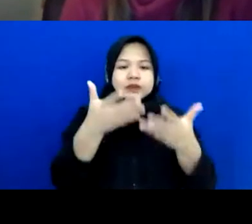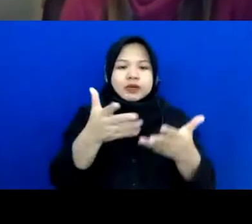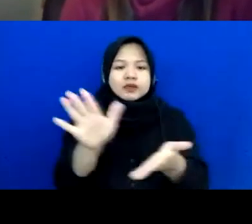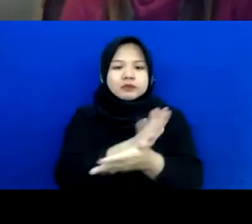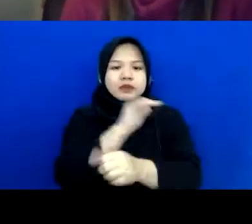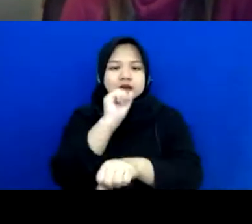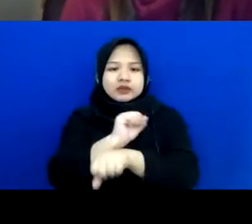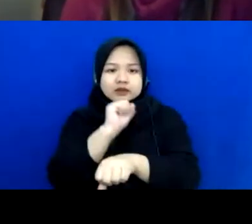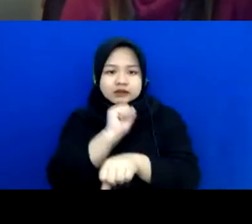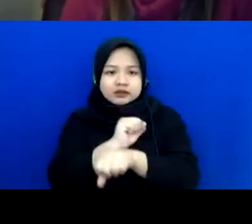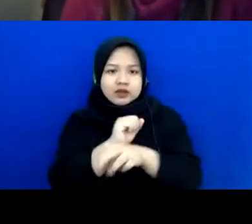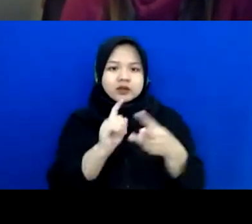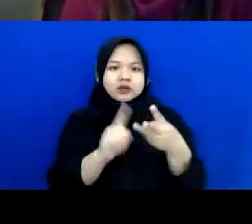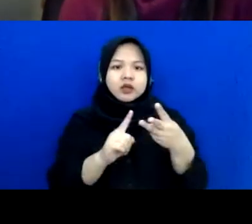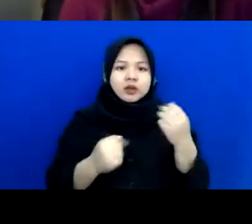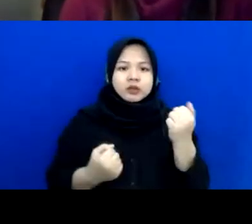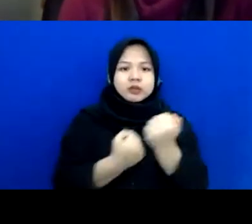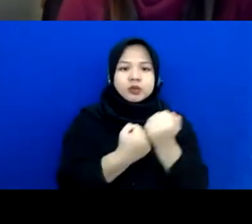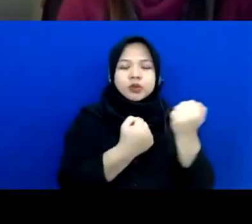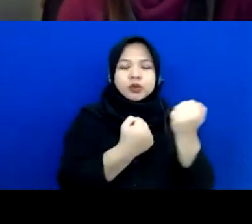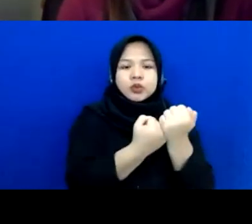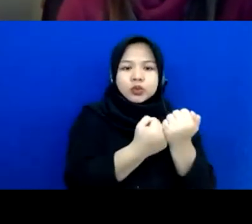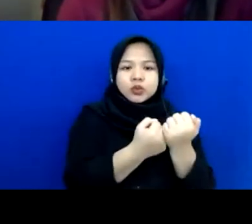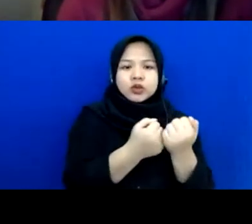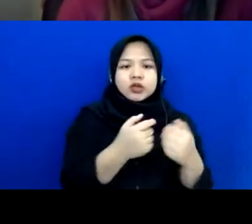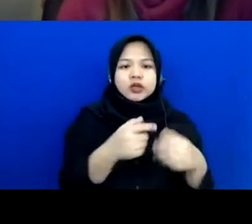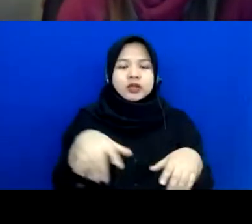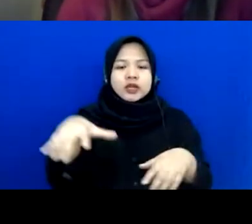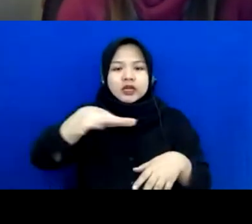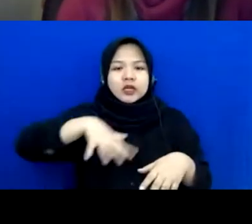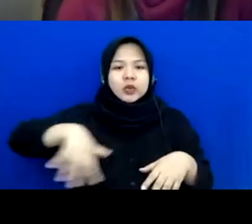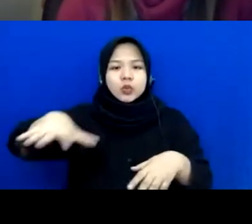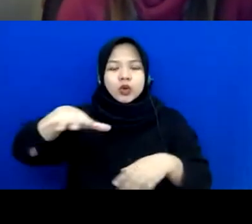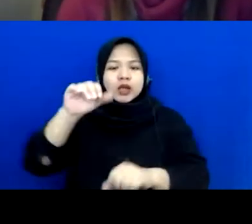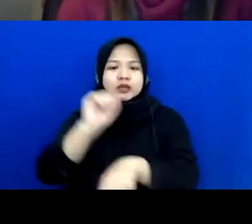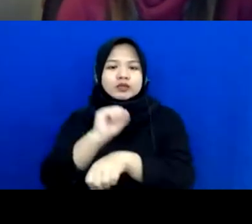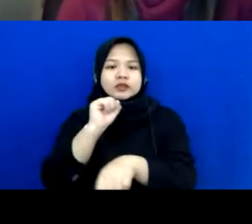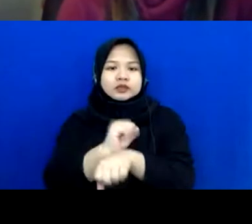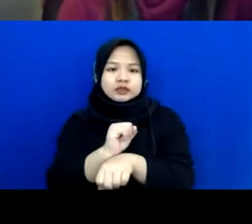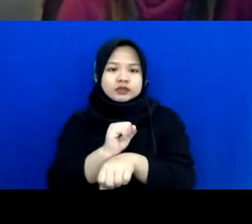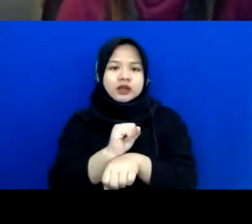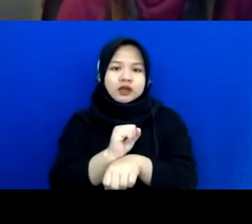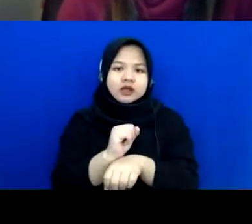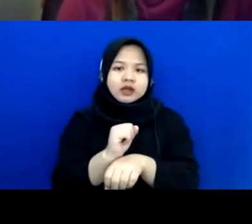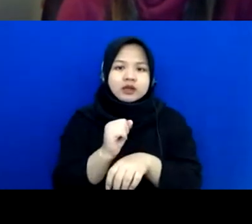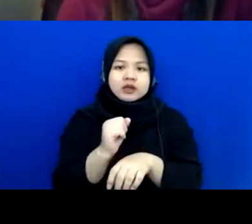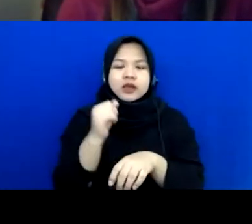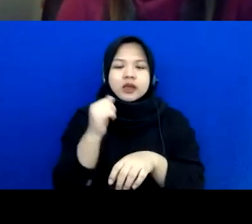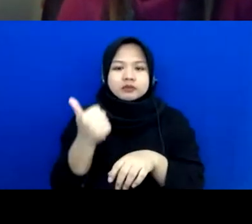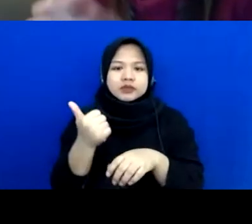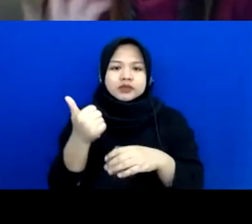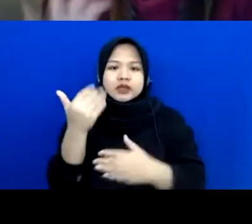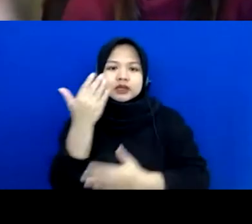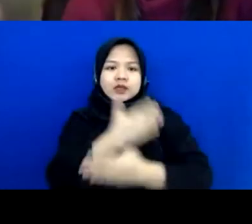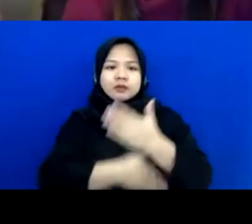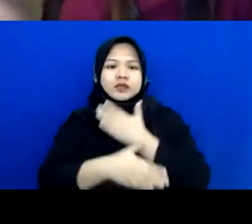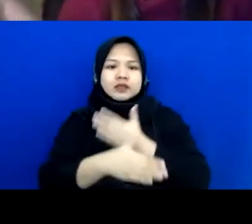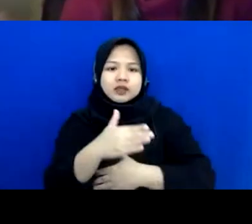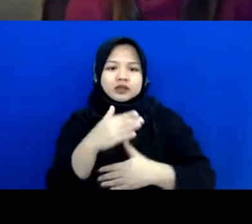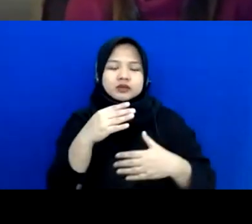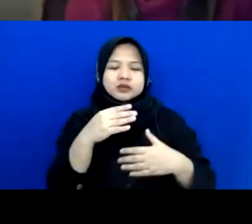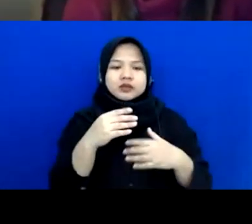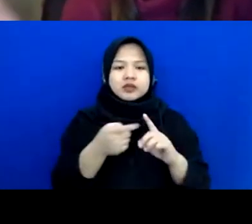for persons with disabilities, and to support the employment or job placement of persons with disabilities with